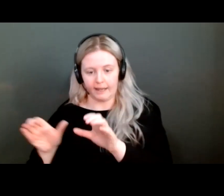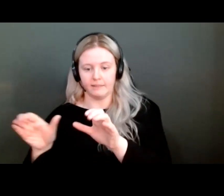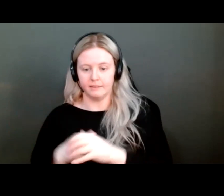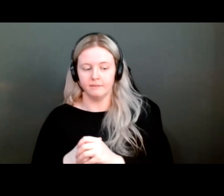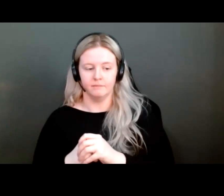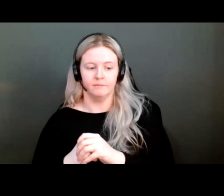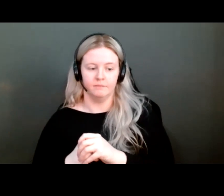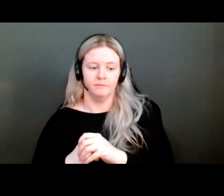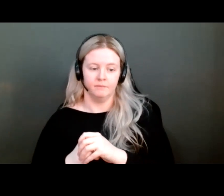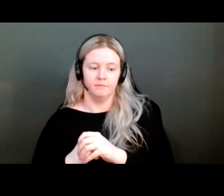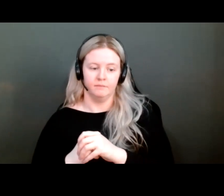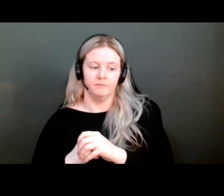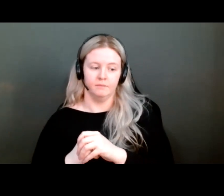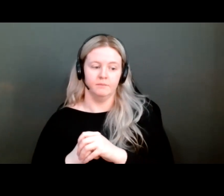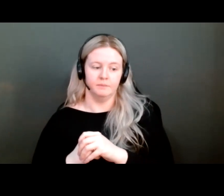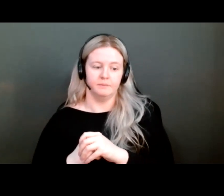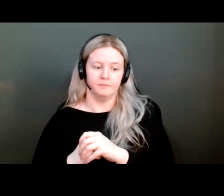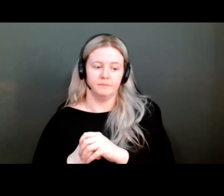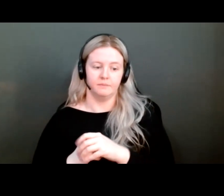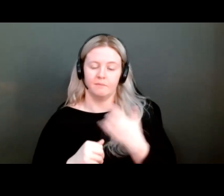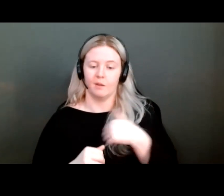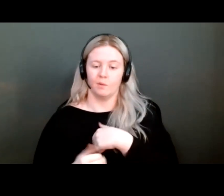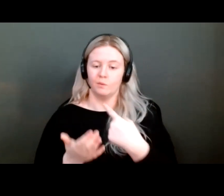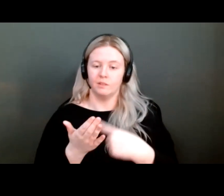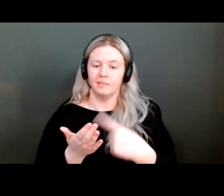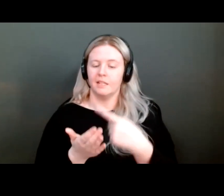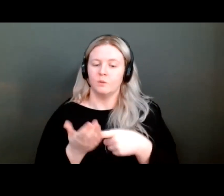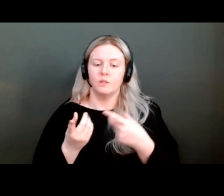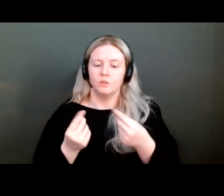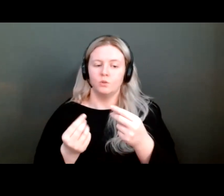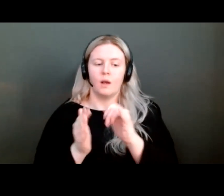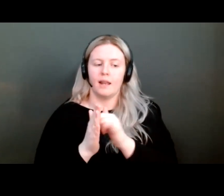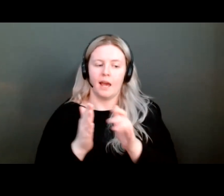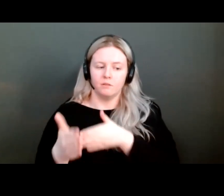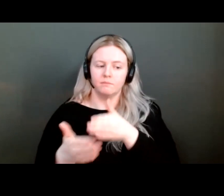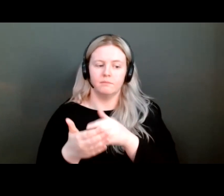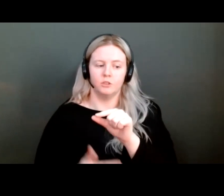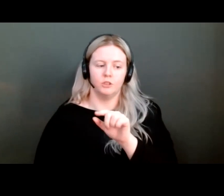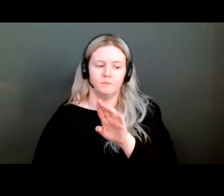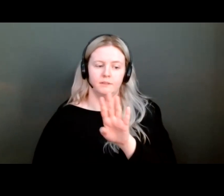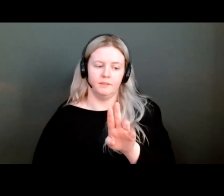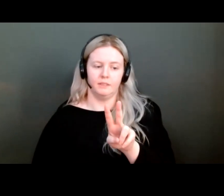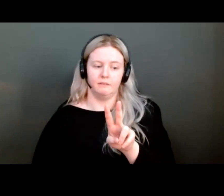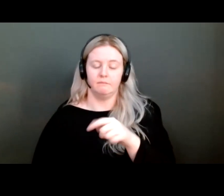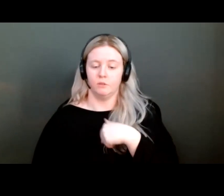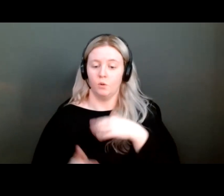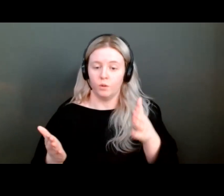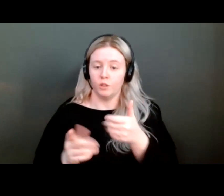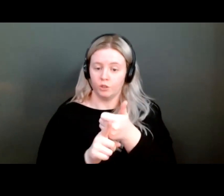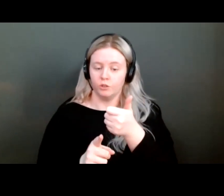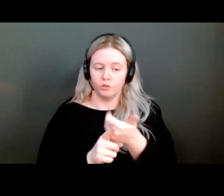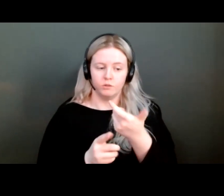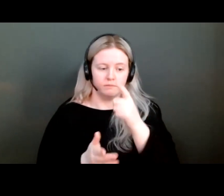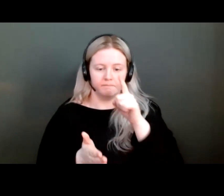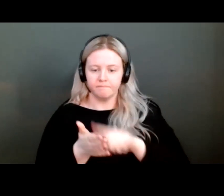names the keynotes of tackling gender-based violence. We encourage everyone to educate themselves about